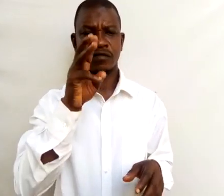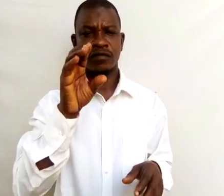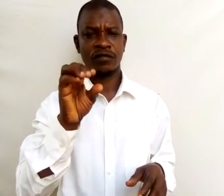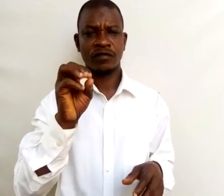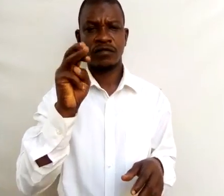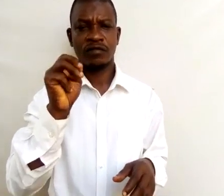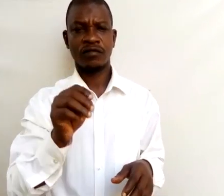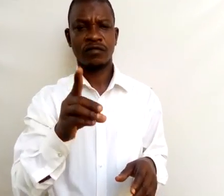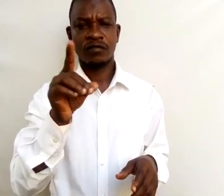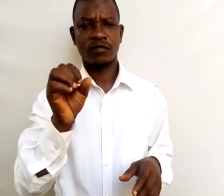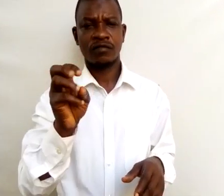codomain.